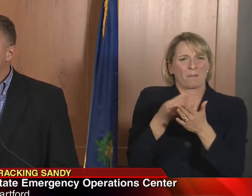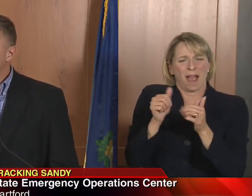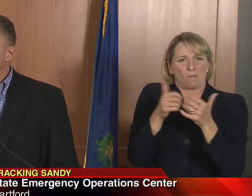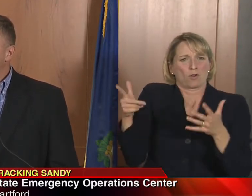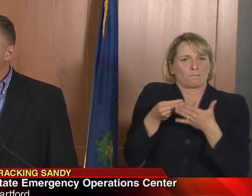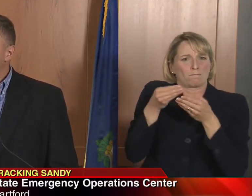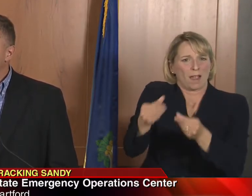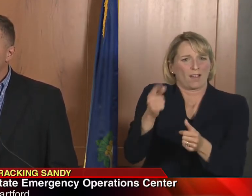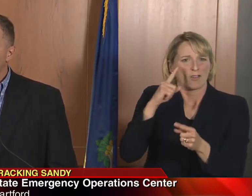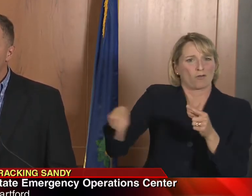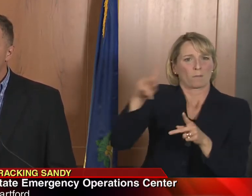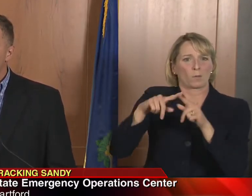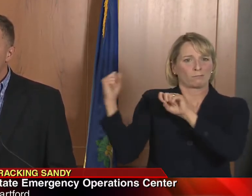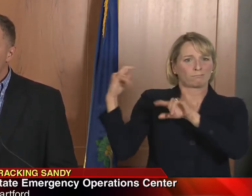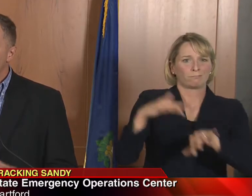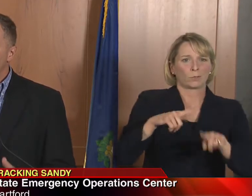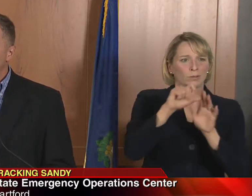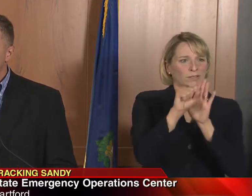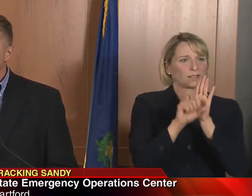storm?